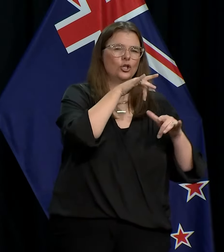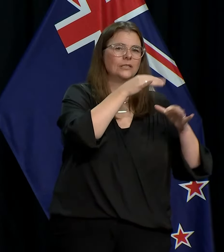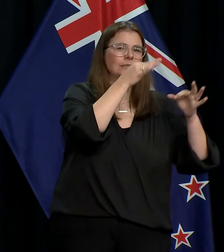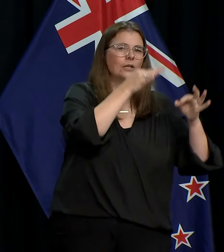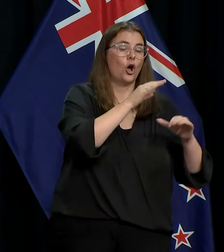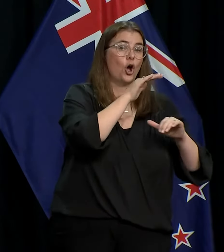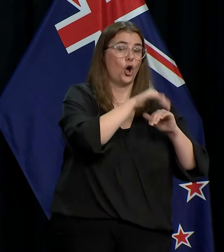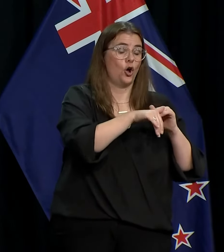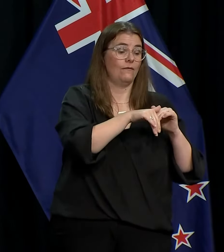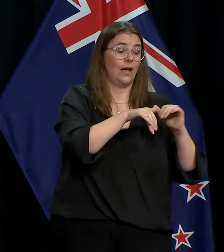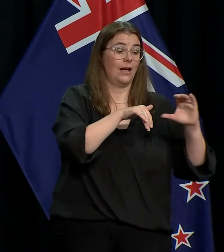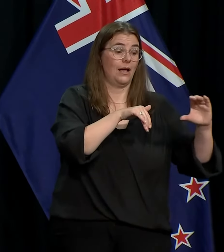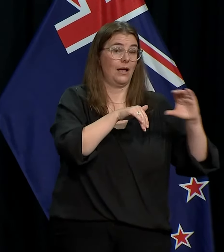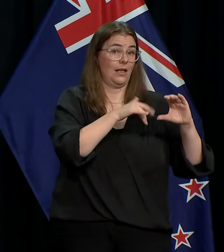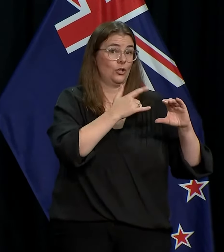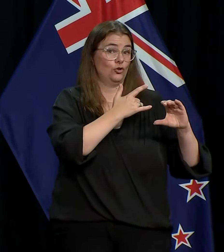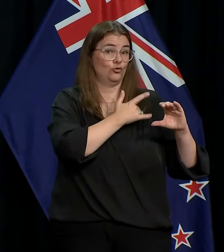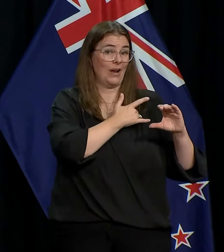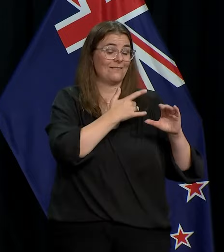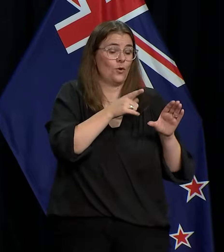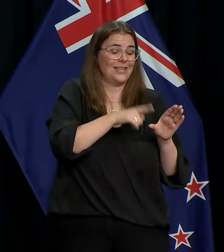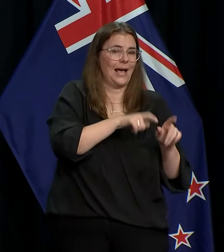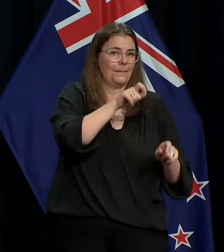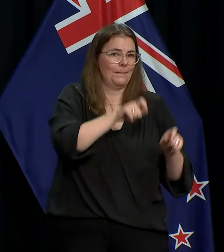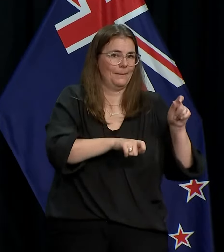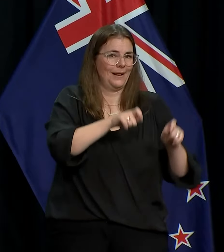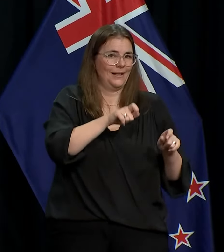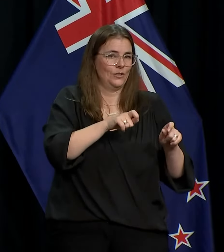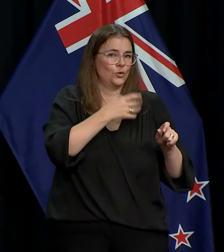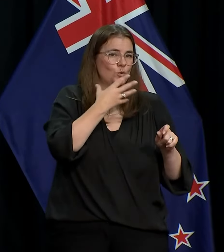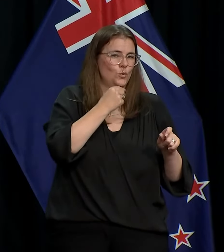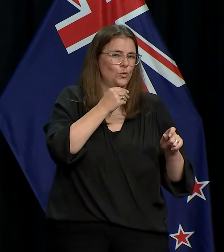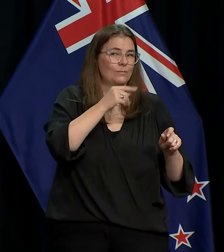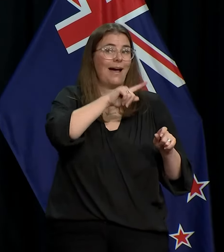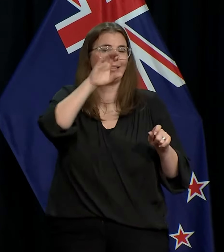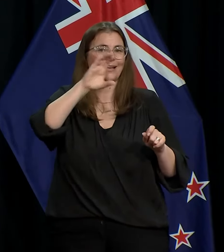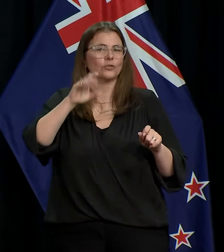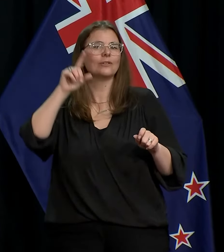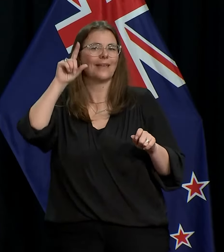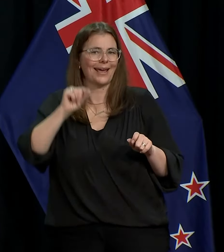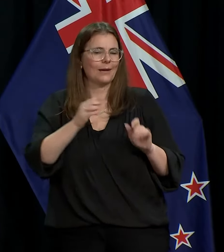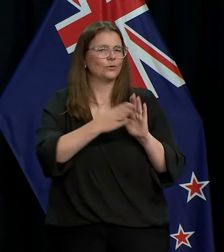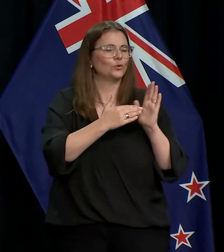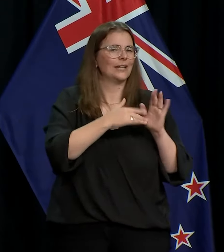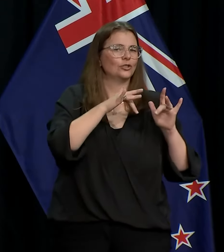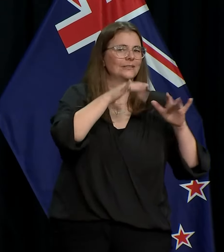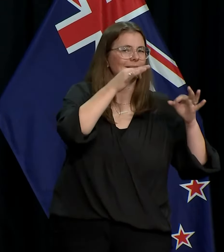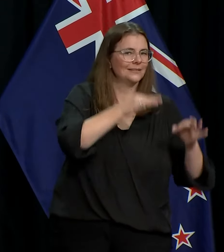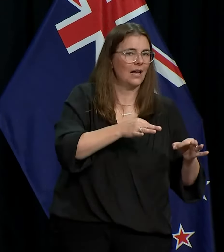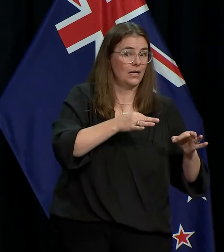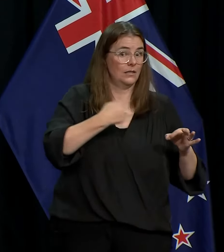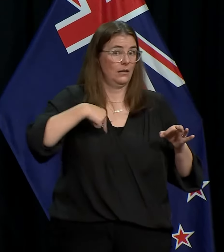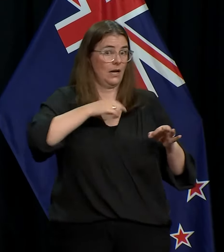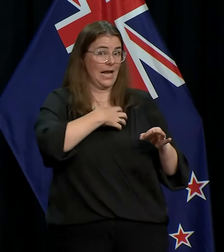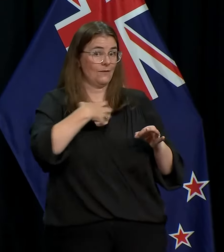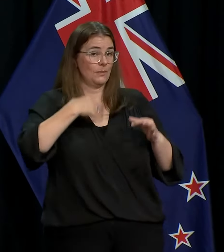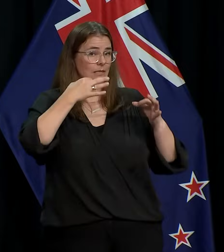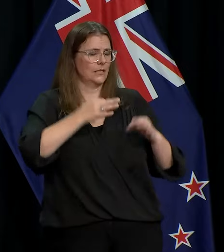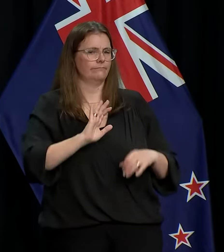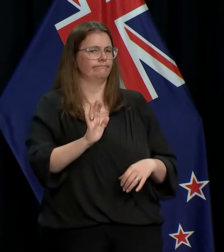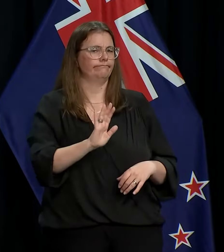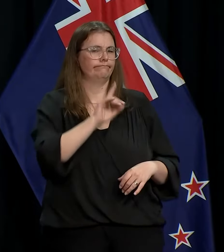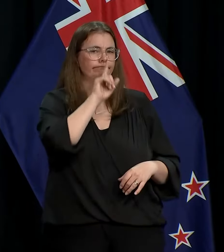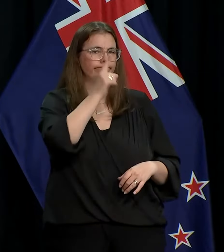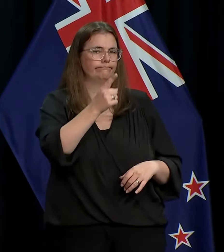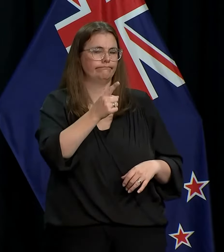the access to this drug by younger users relative to other countries. So that's not a decision we make. Also,